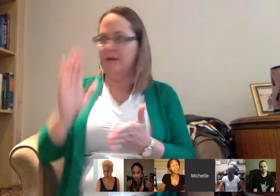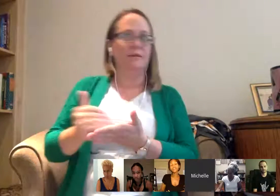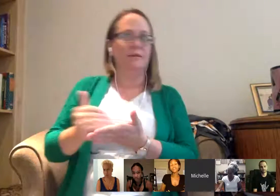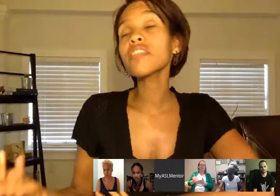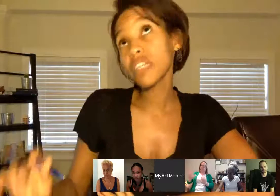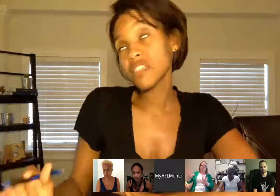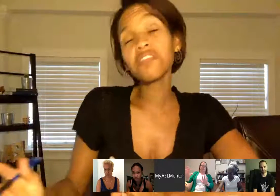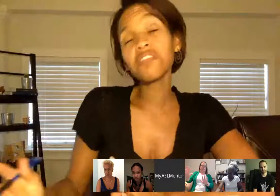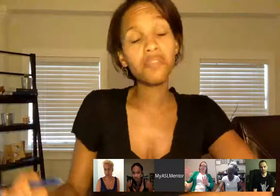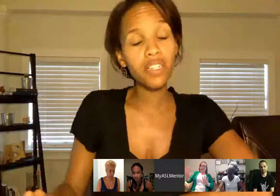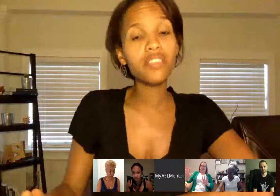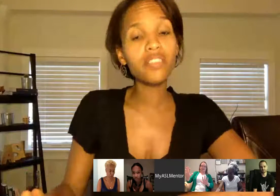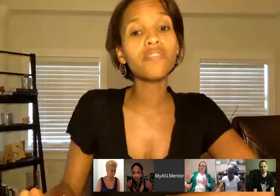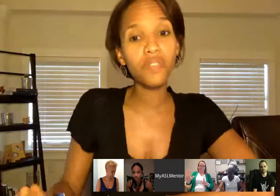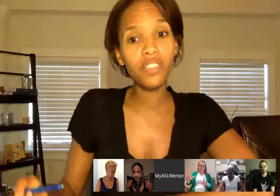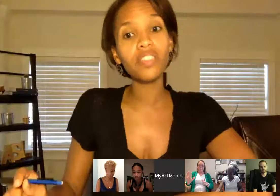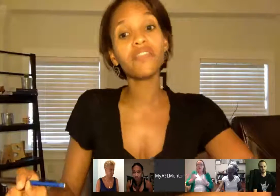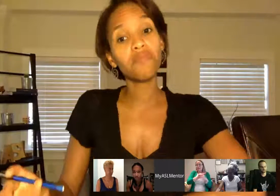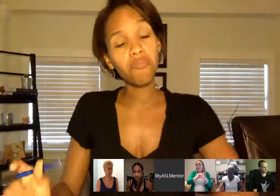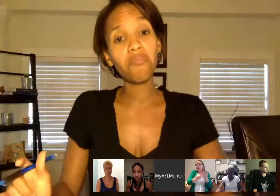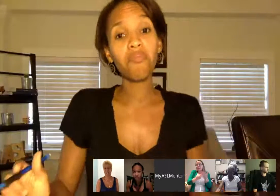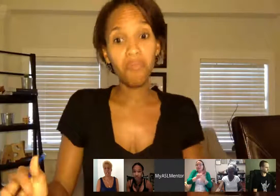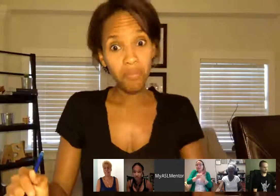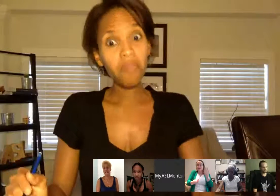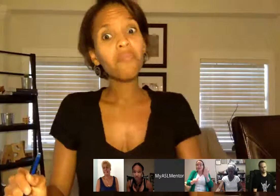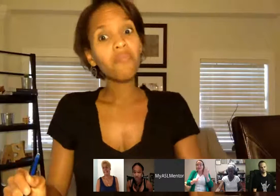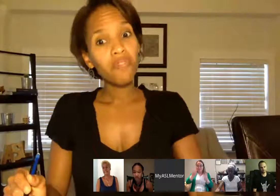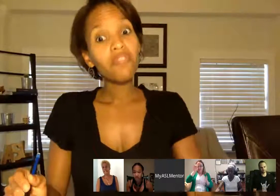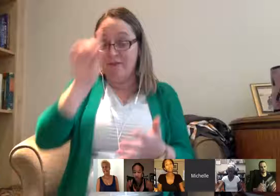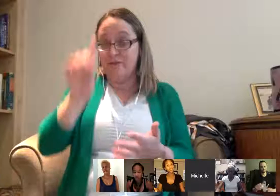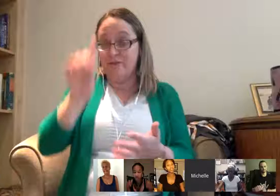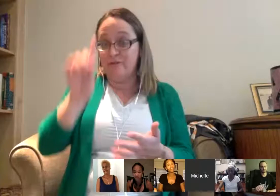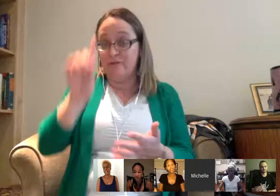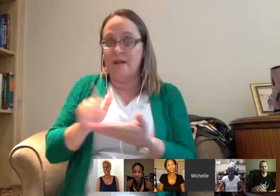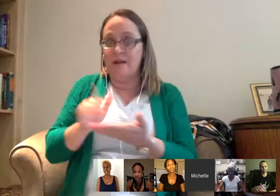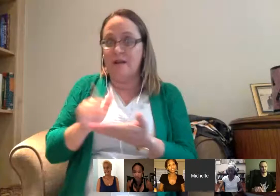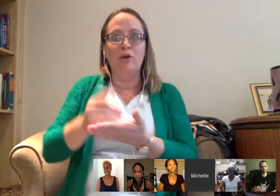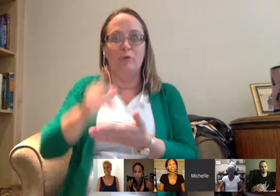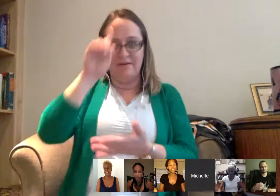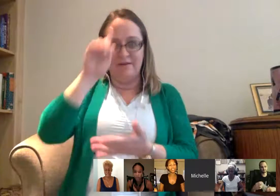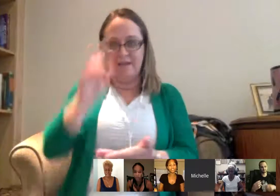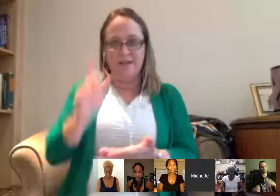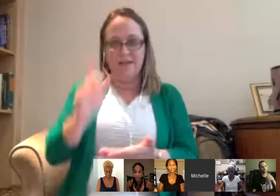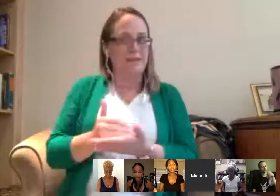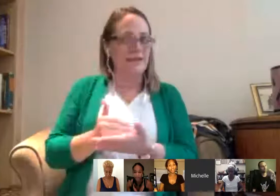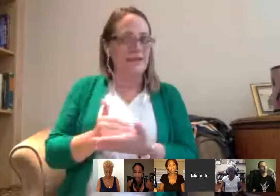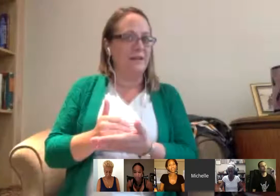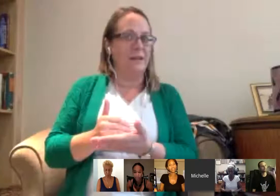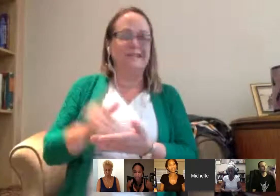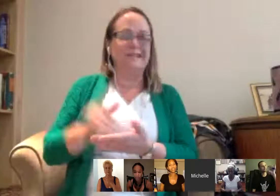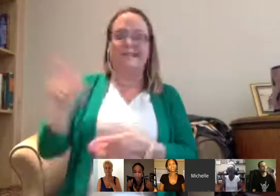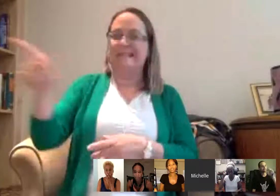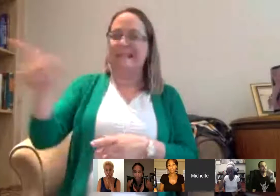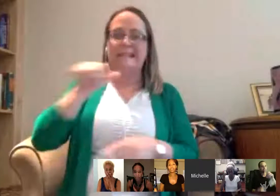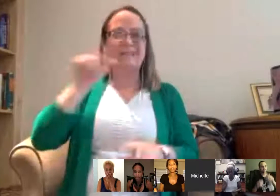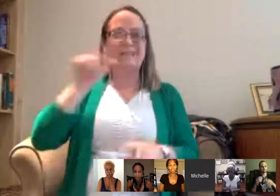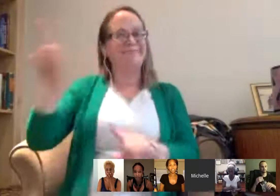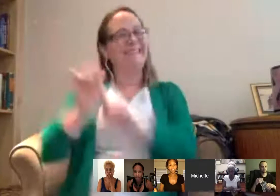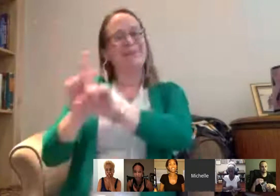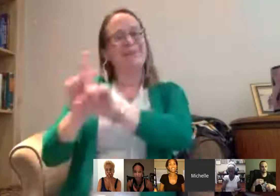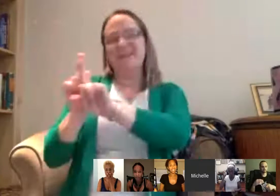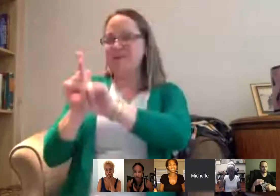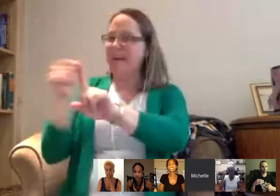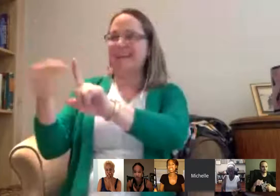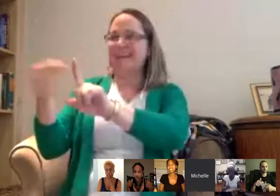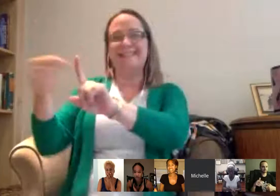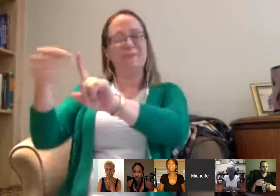like... That makes sense, yeah. Twisted. Not that it isn't used for the others, but I know I've seen it used like, you